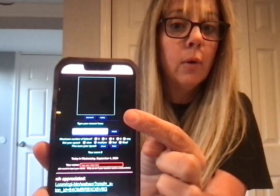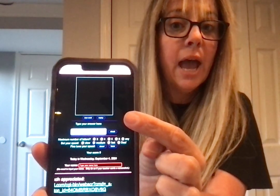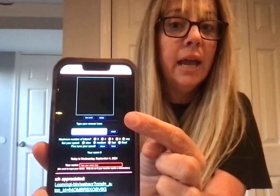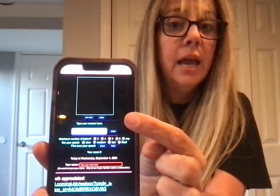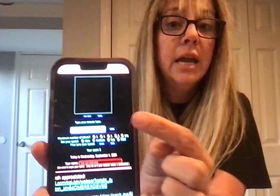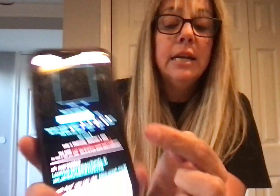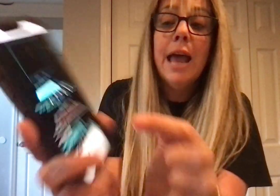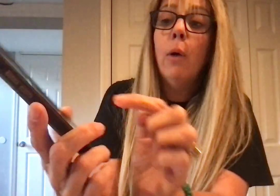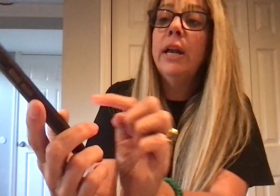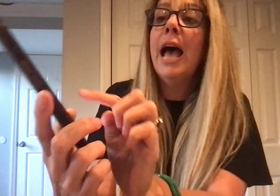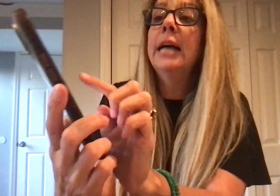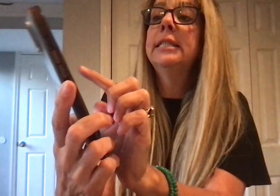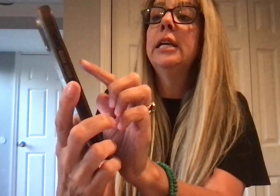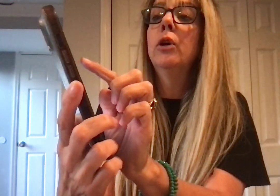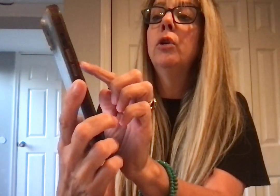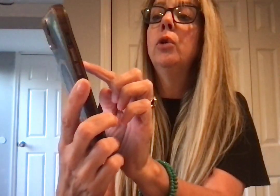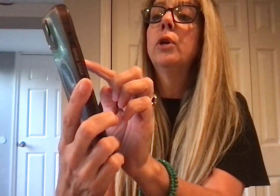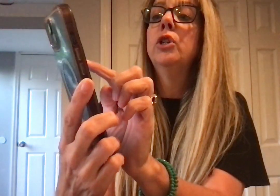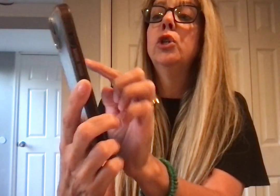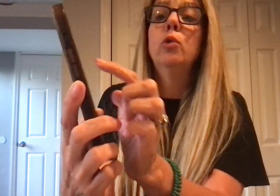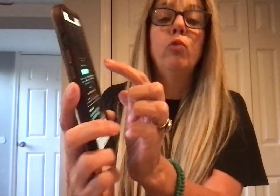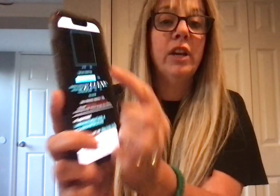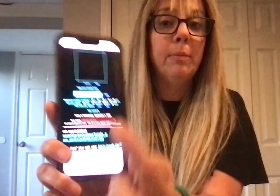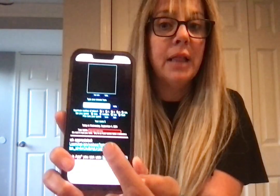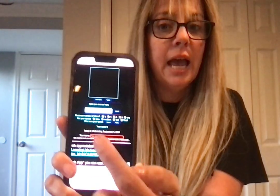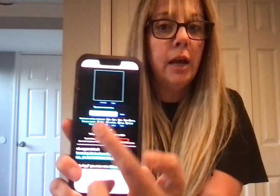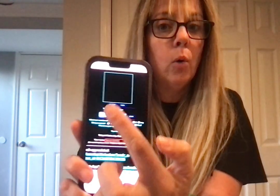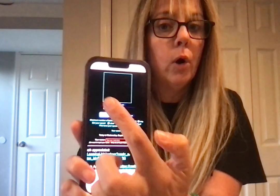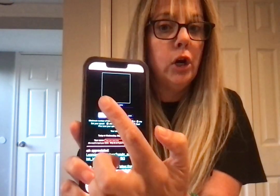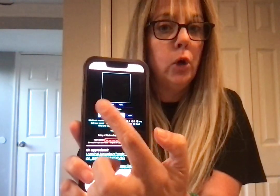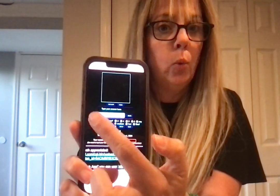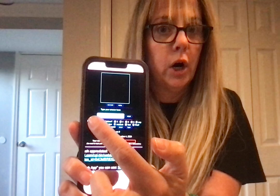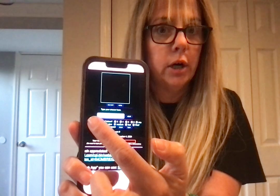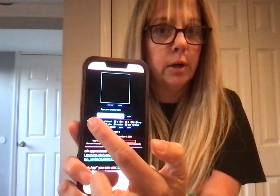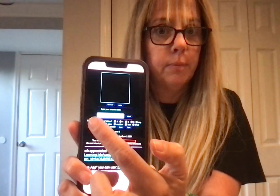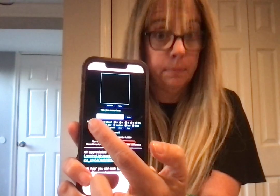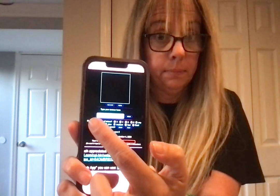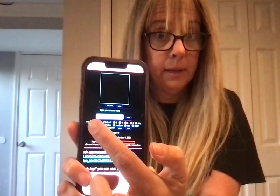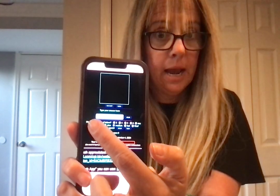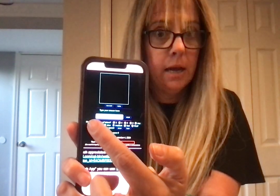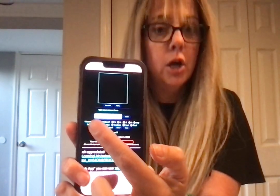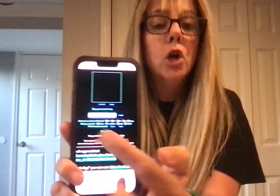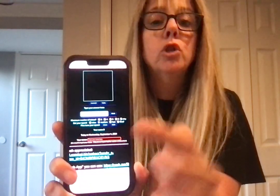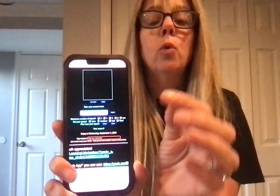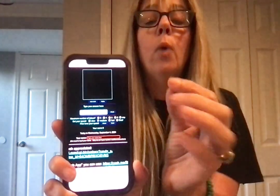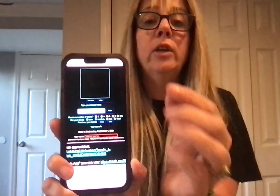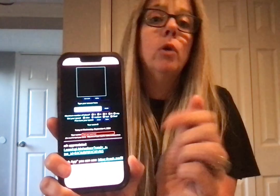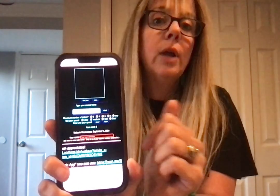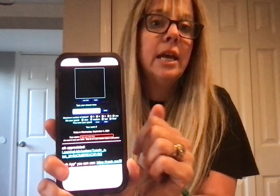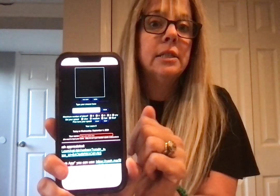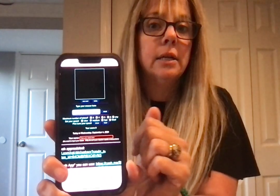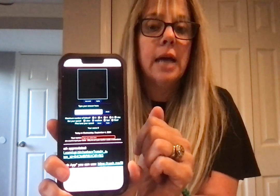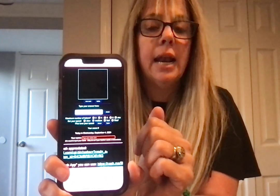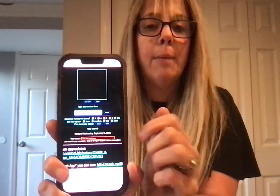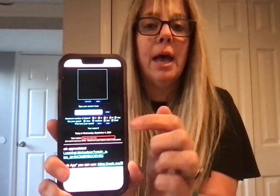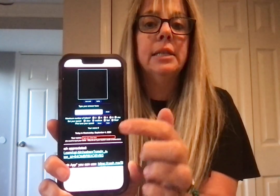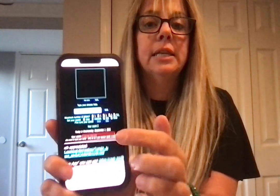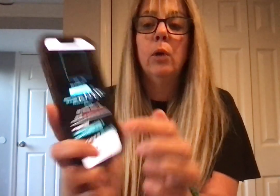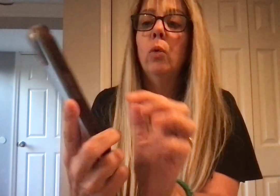Okay, now it has here, you can do replay or new word. Okay, so when you go to ASL.ms, it will,